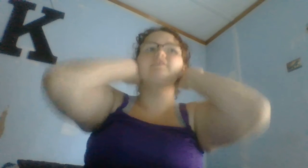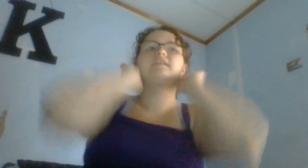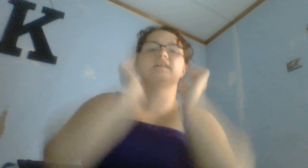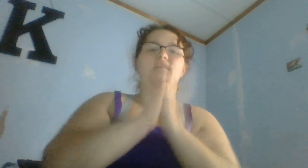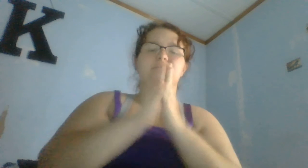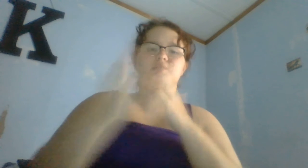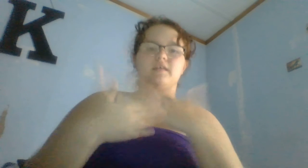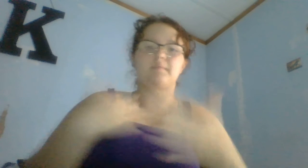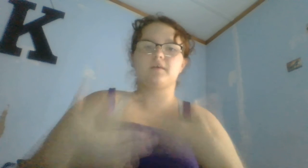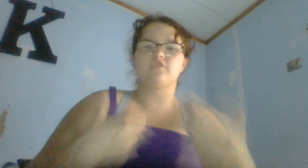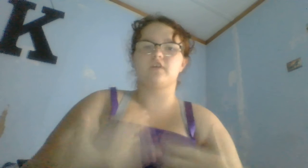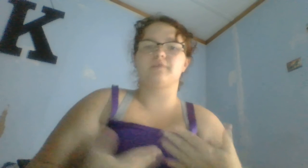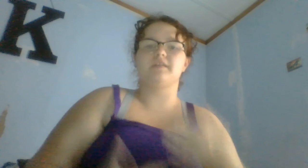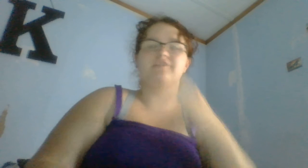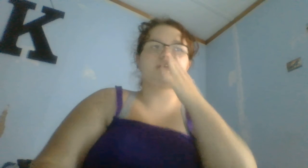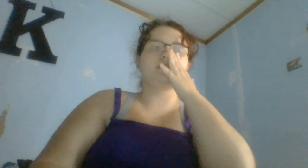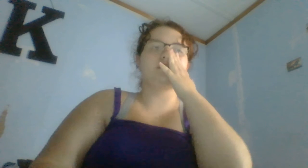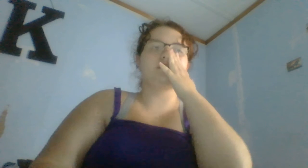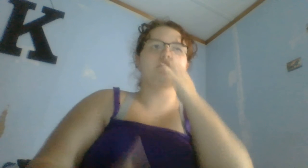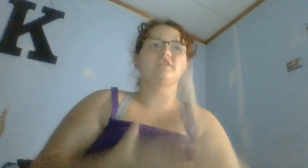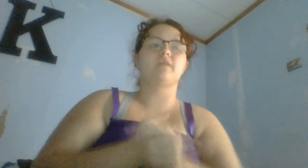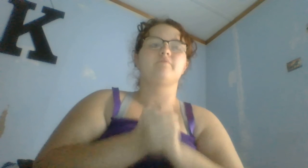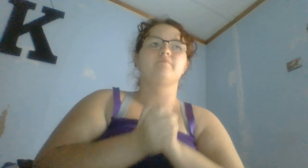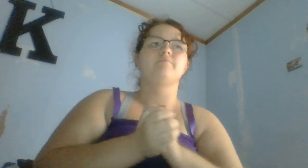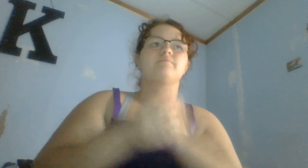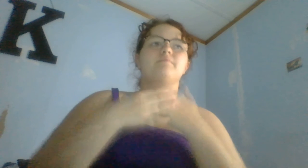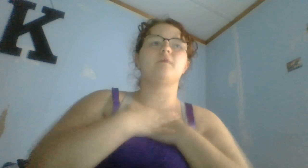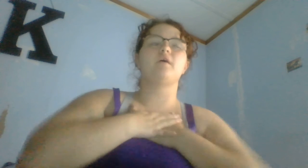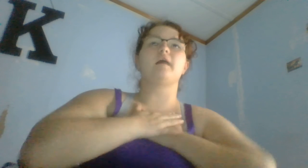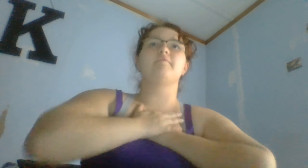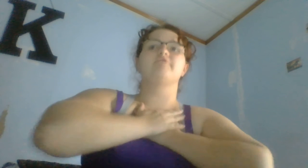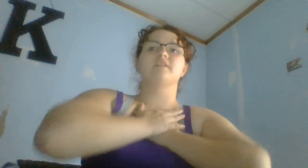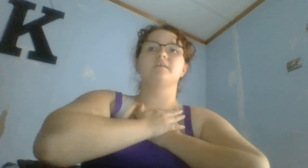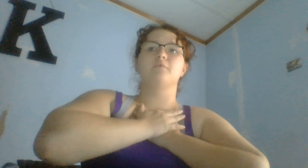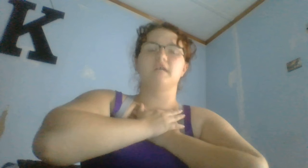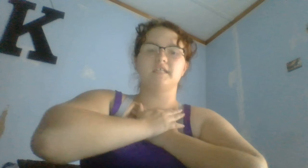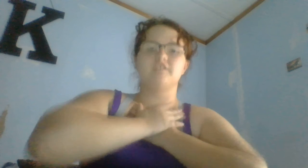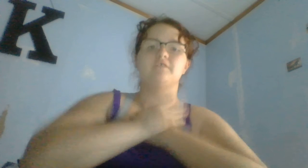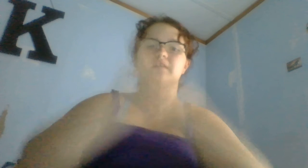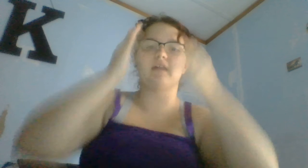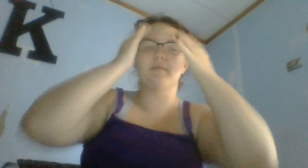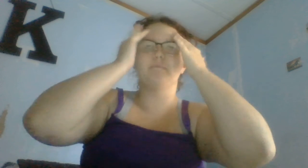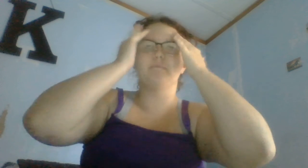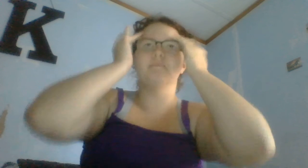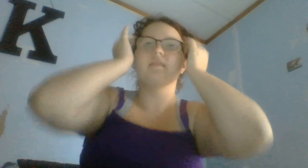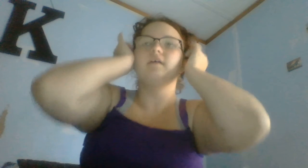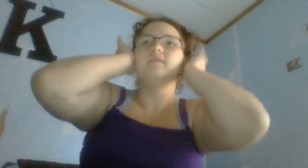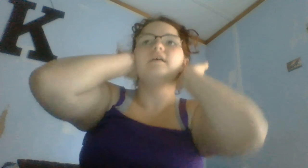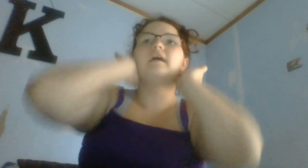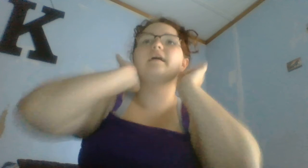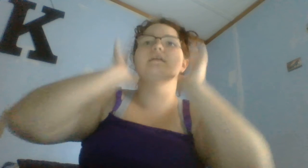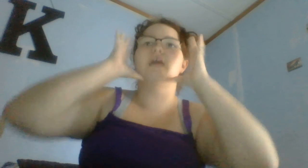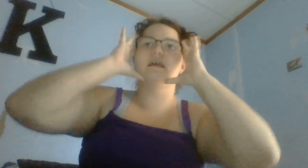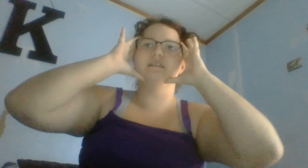everything and i'm keeping on track with everything which i'm well i'm really wanting to and i'm and i